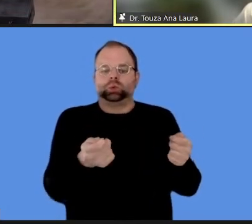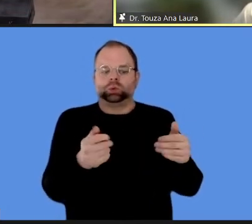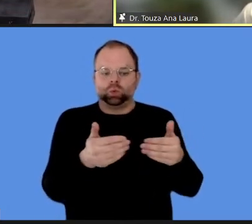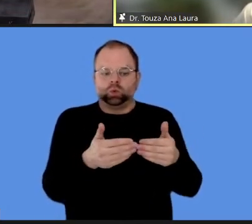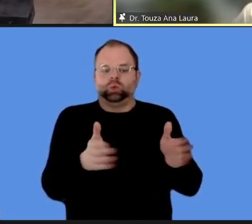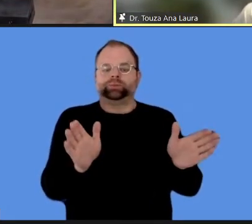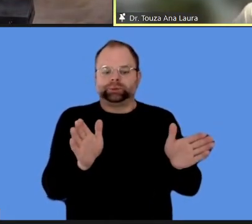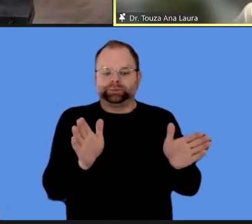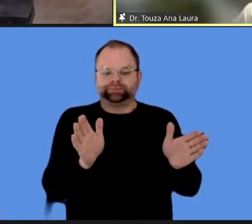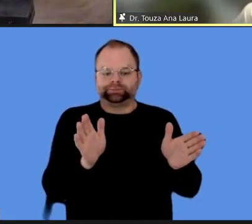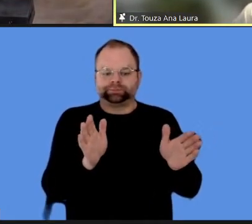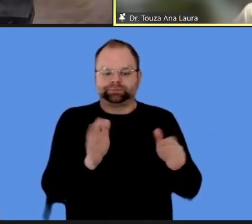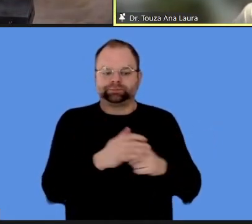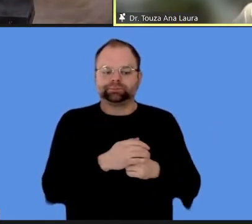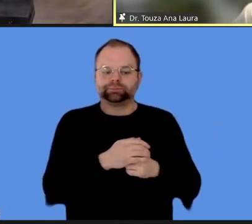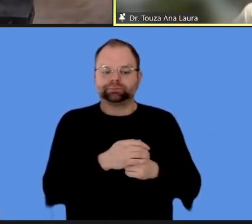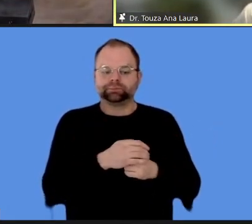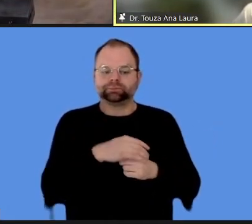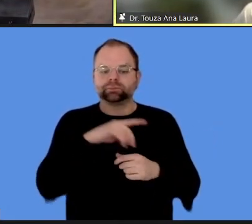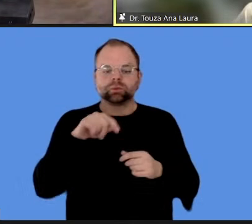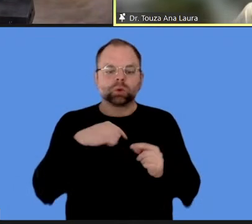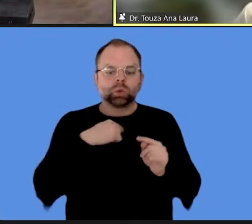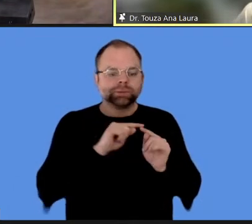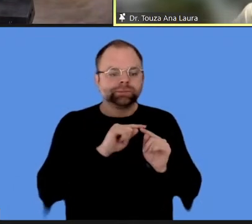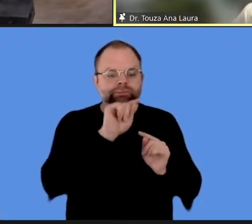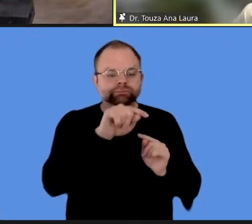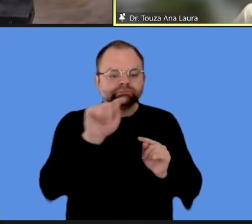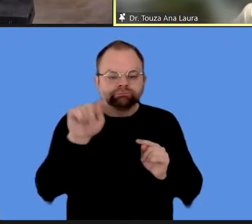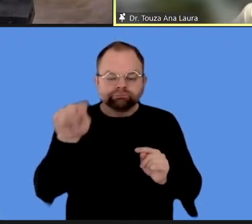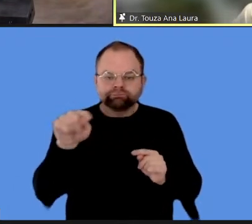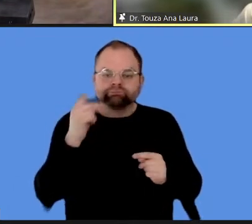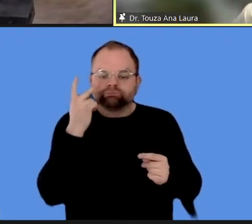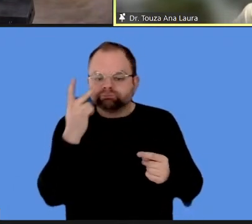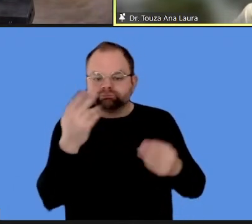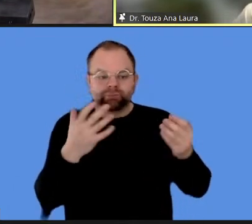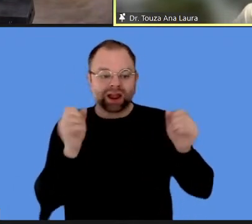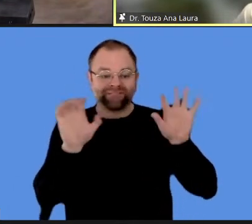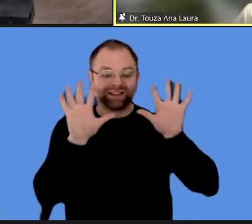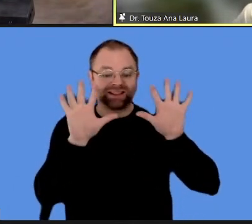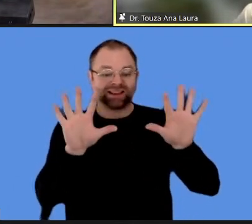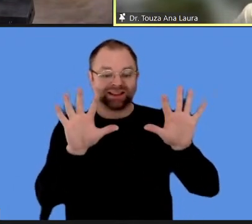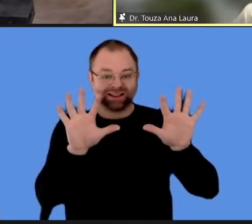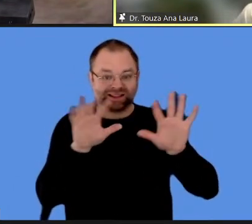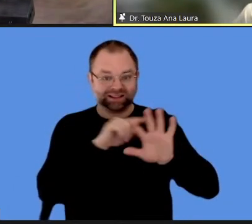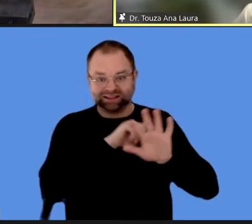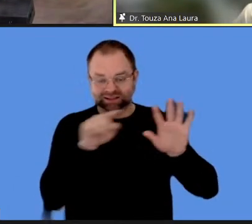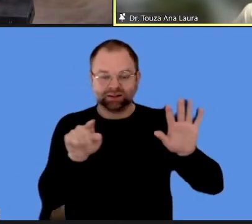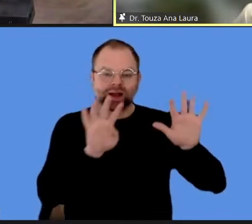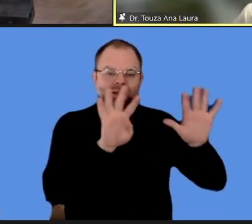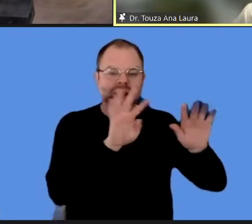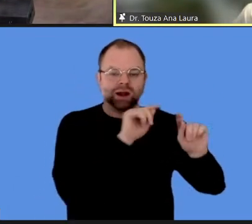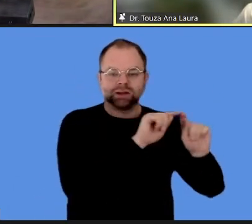all the access to food, dietary changes, job changes, and income and